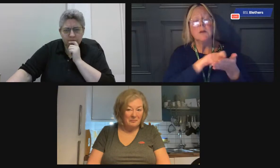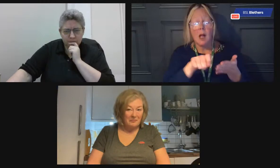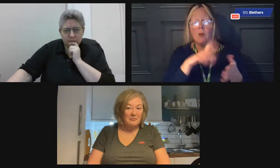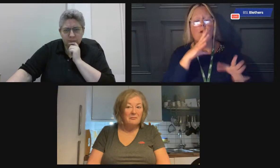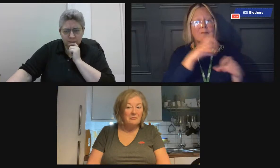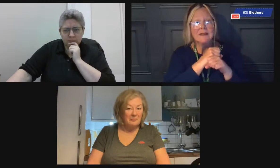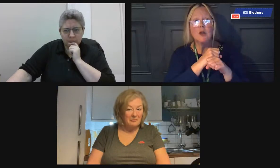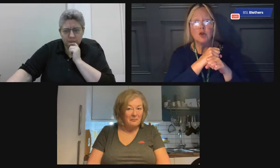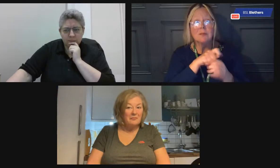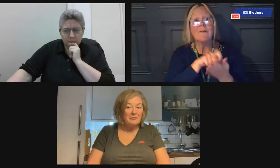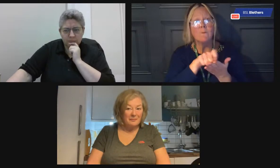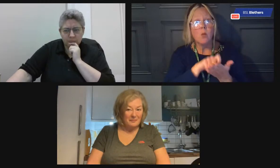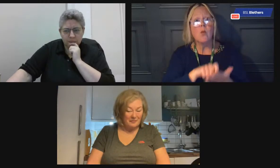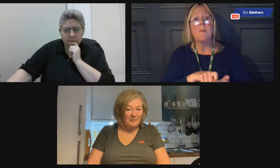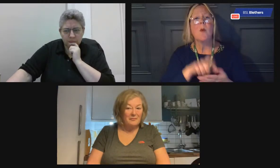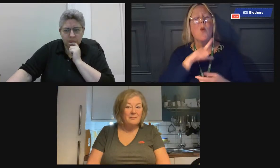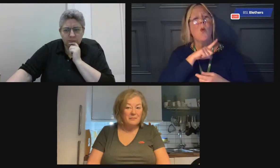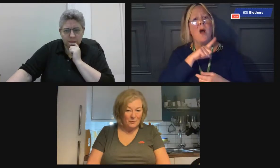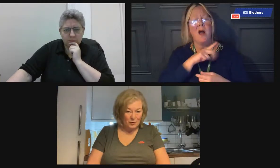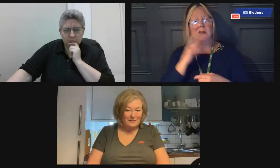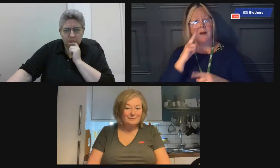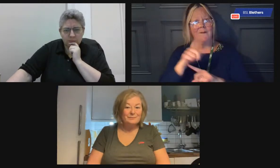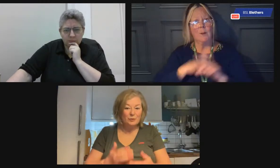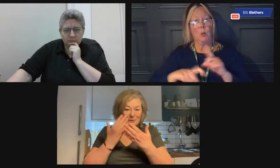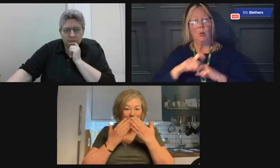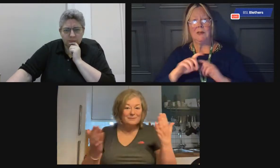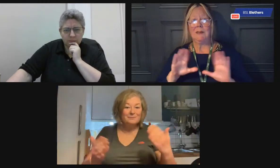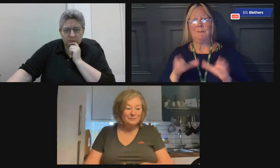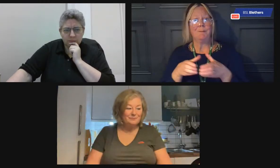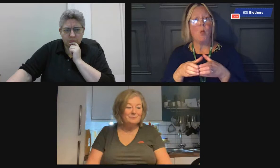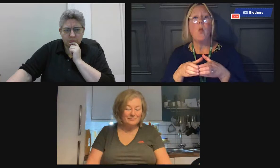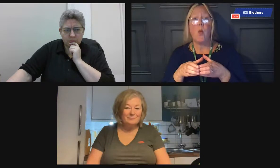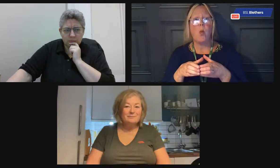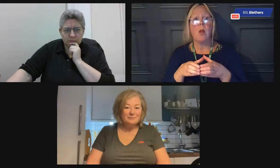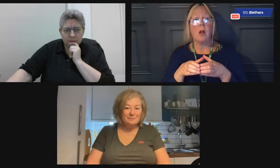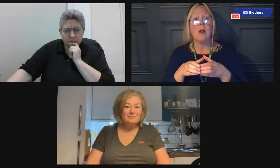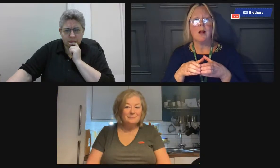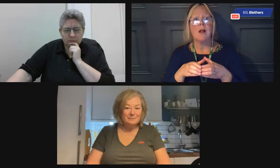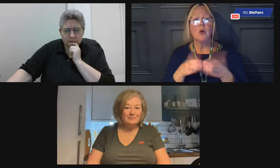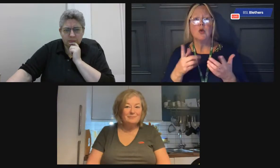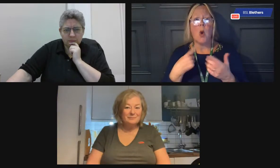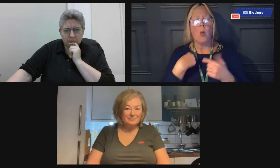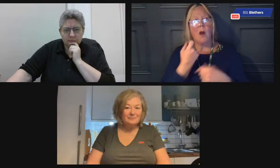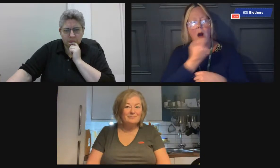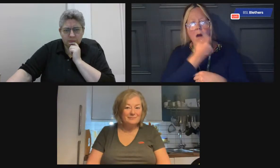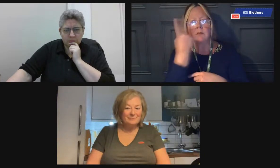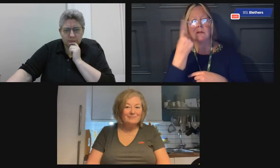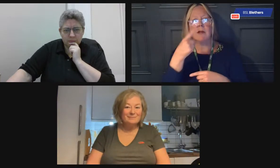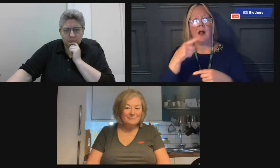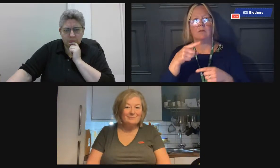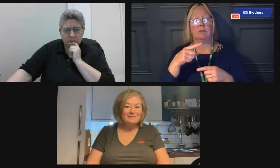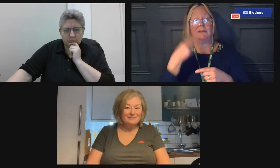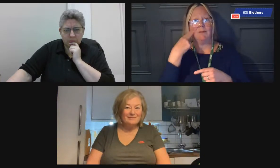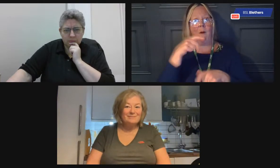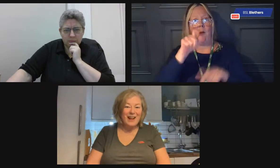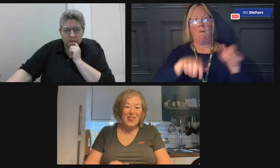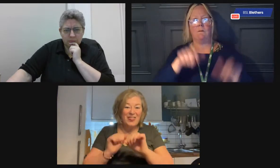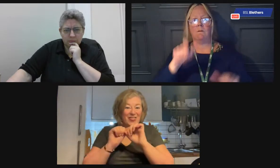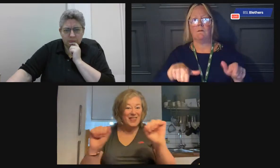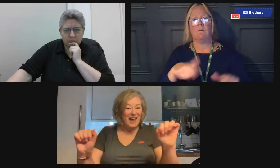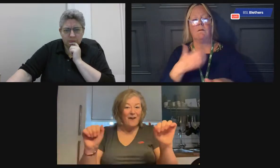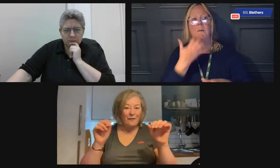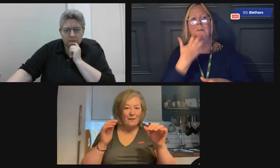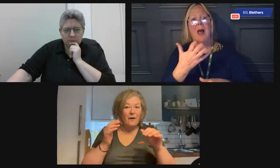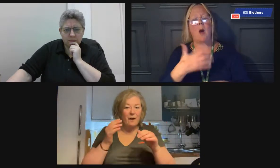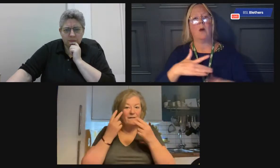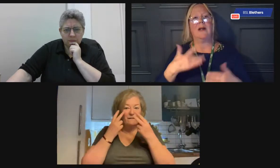With the peer group, all of the members of the peer group have to sign a confidentiality agreement, everybody on the team, so that